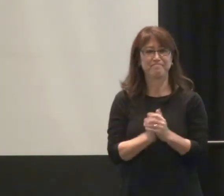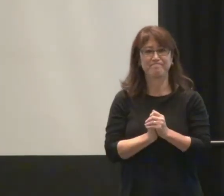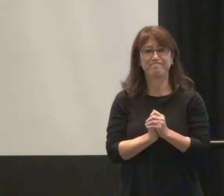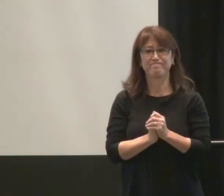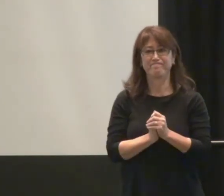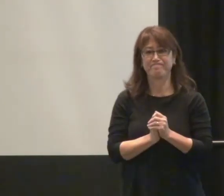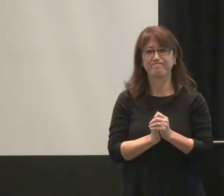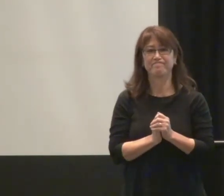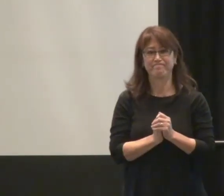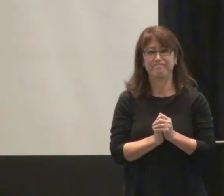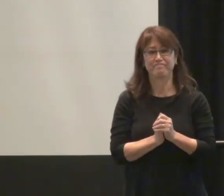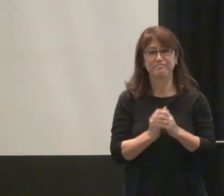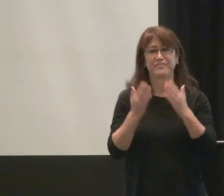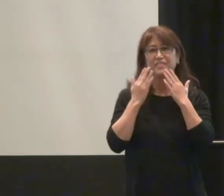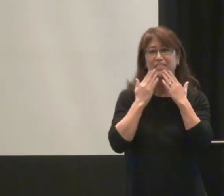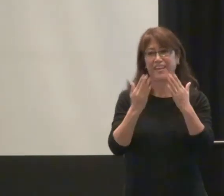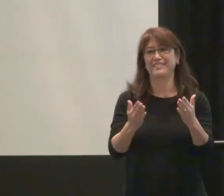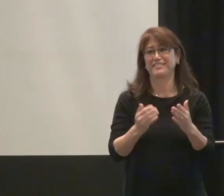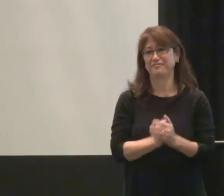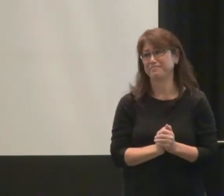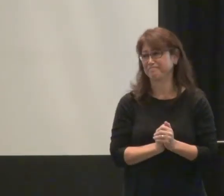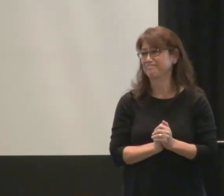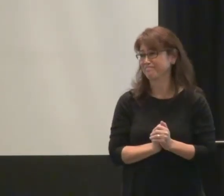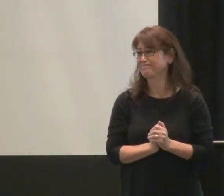and disseminating her work. Thank you, everybody.